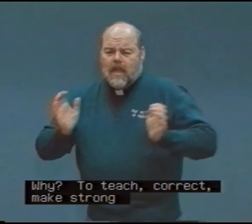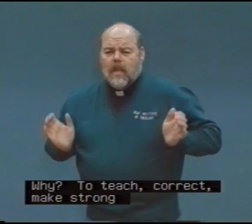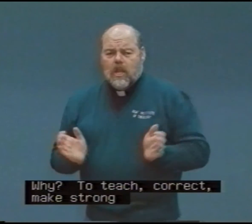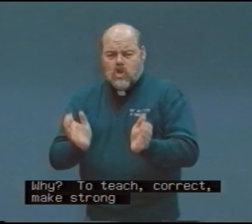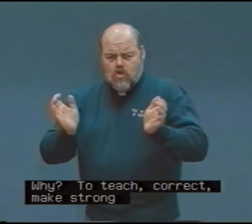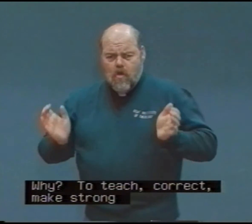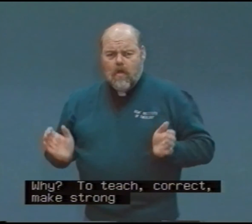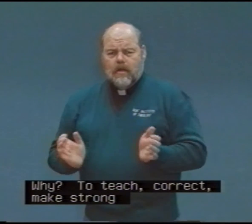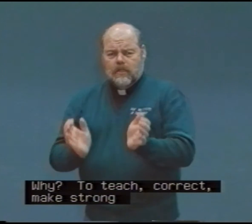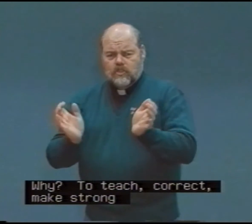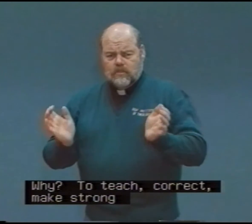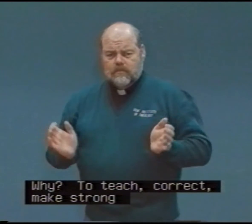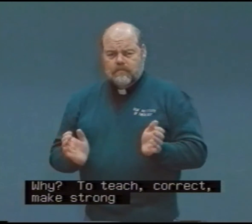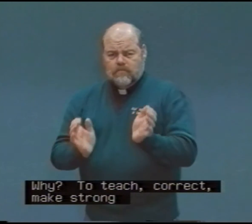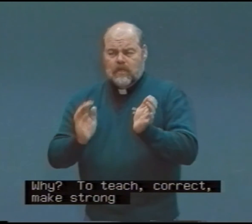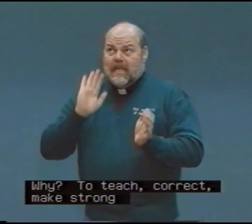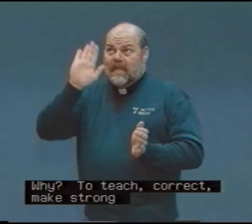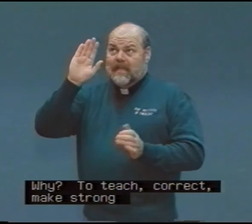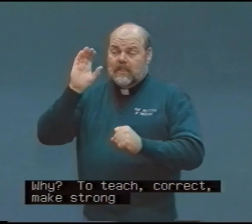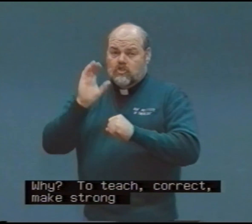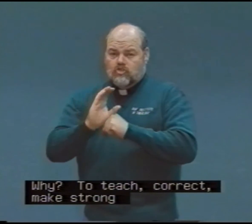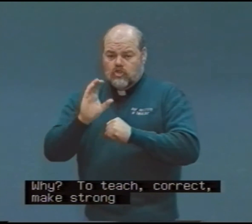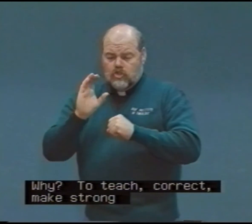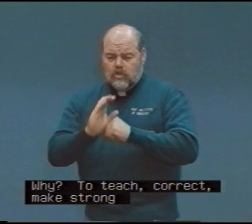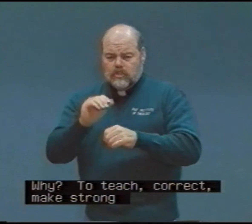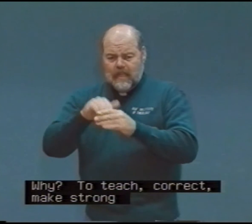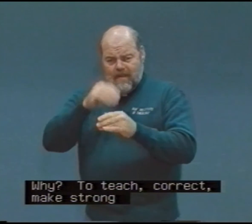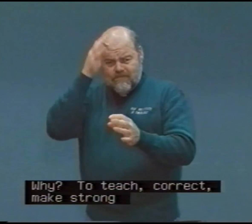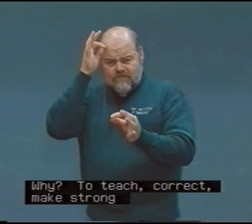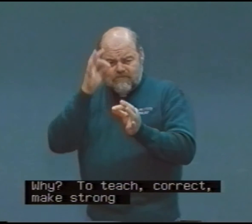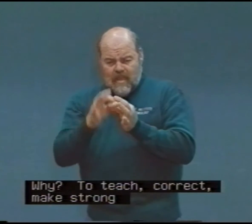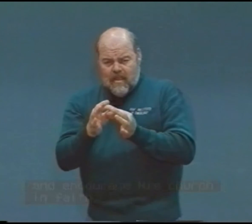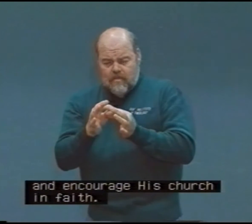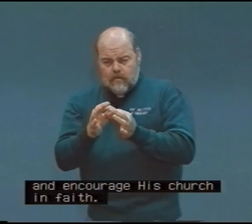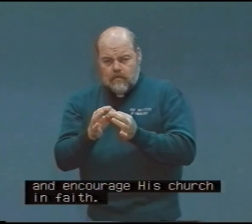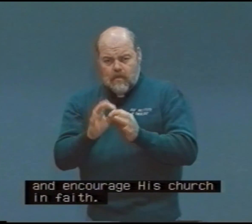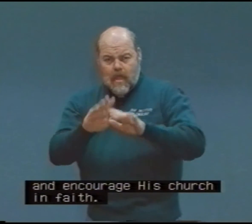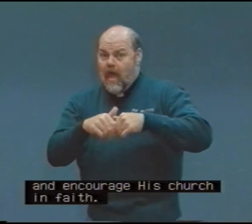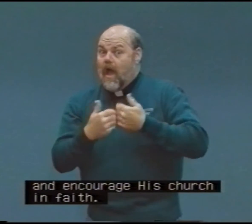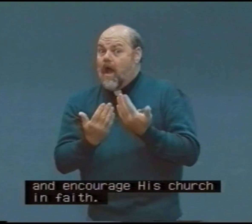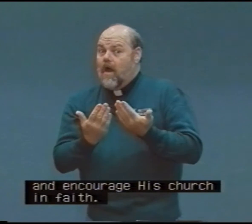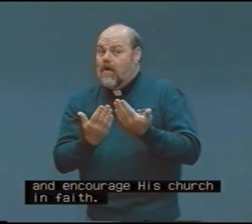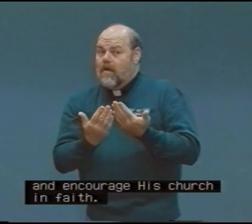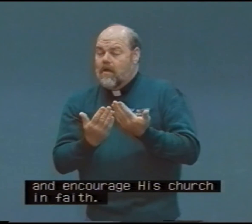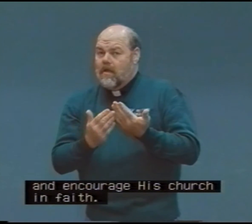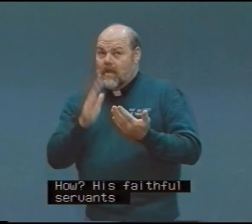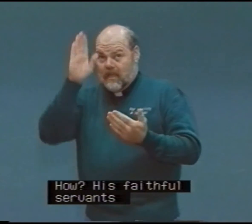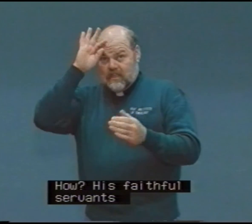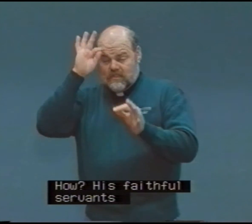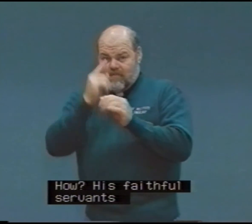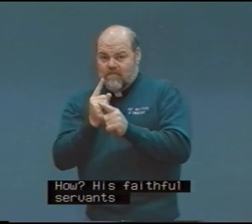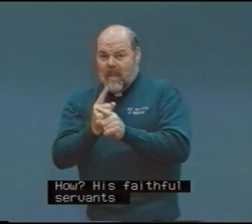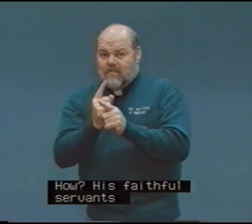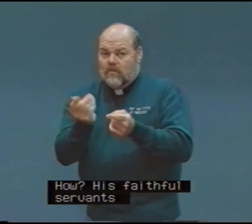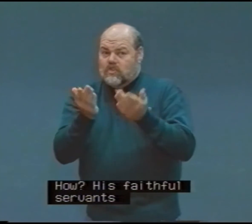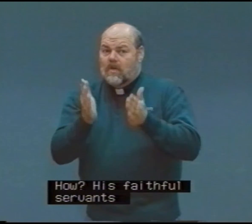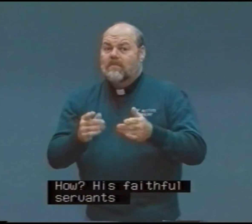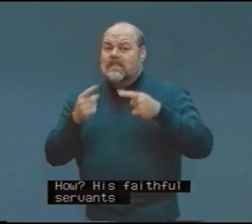Why? To teach, correct, make strong, and encourage his church in faith. How?